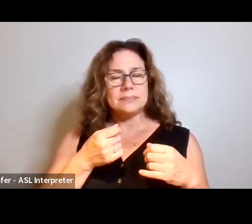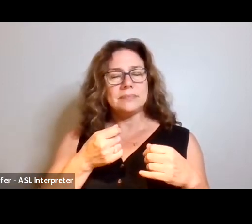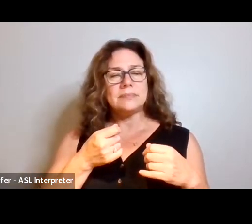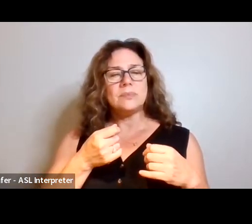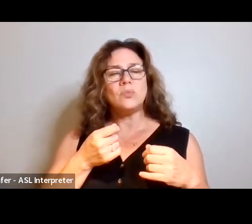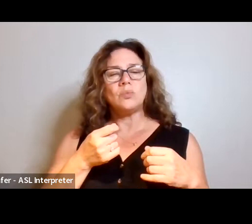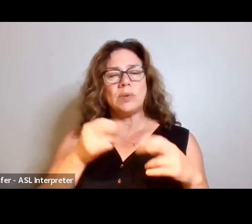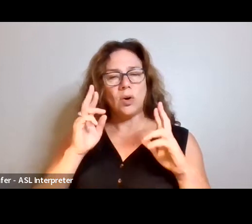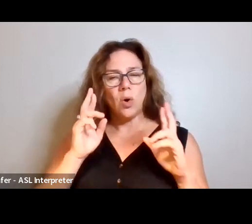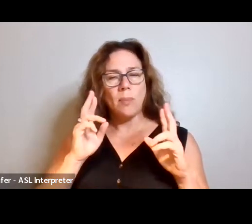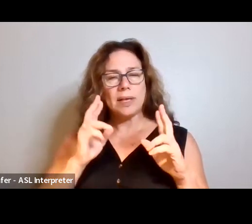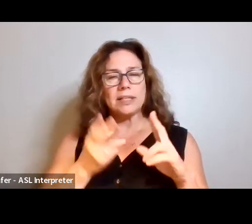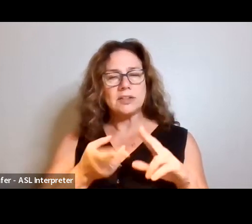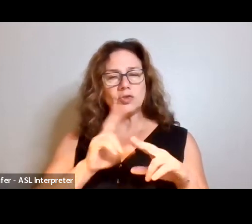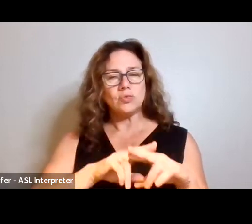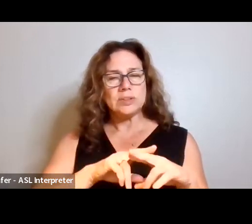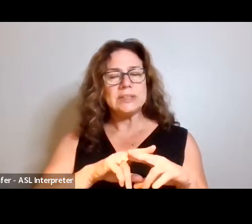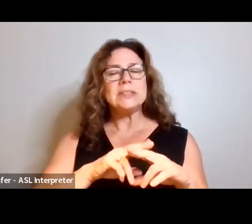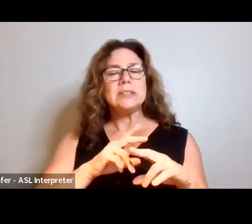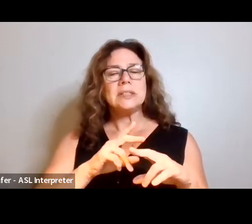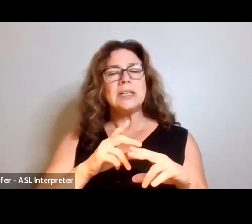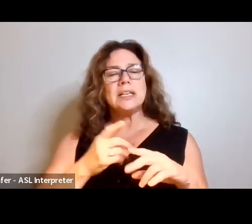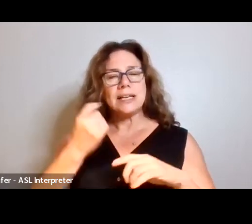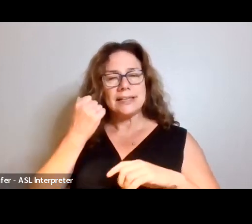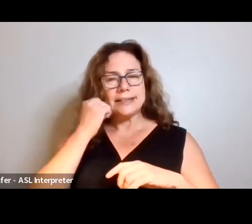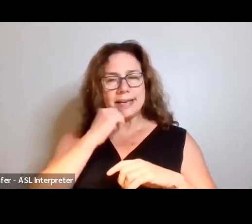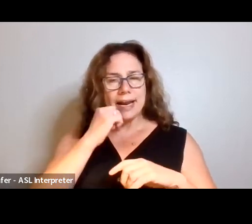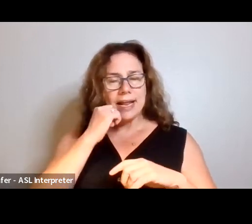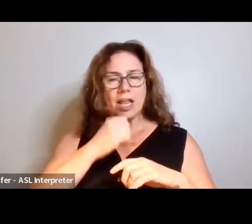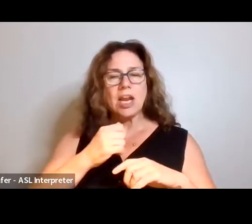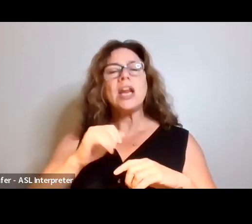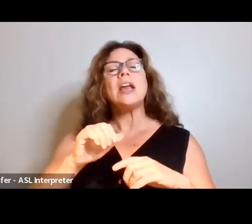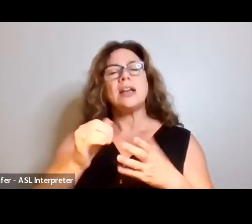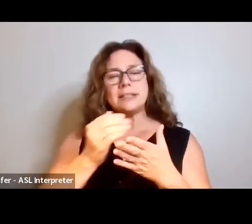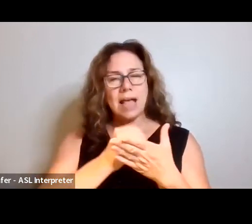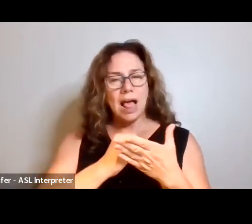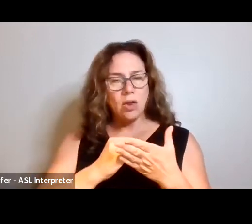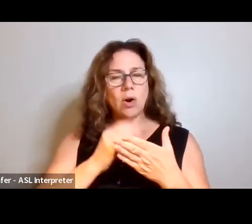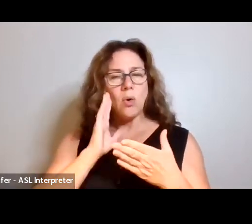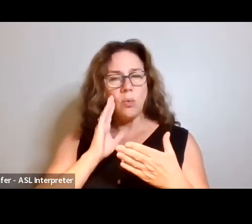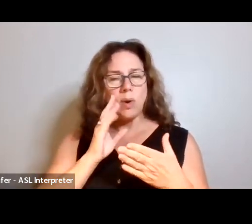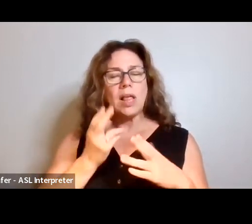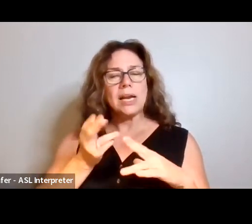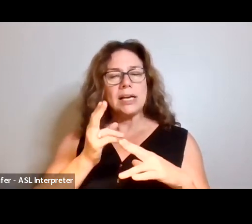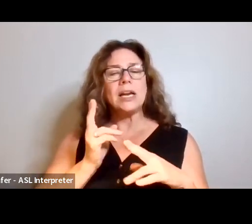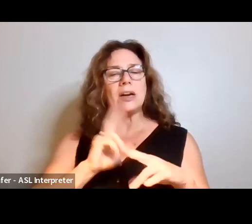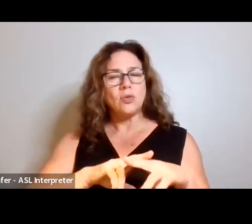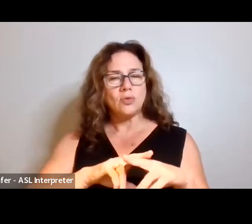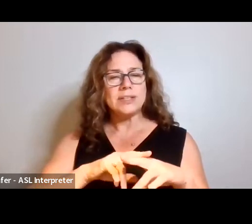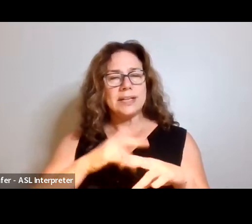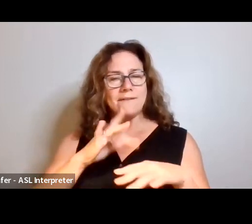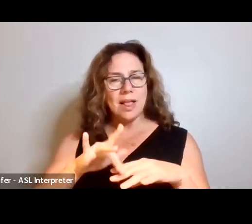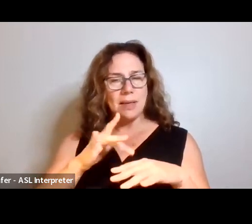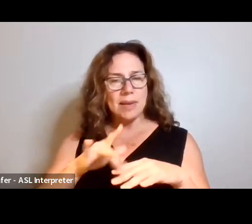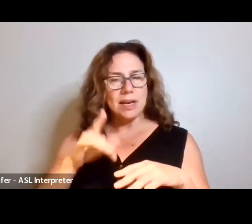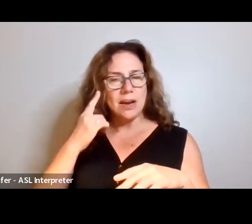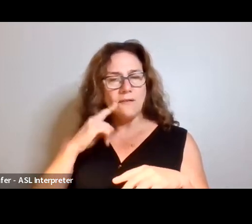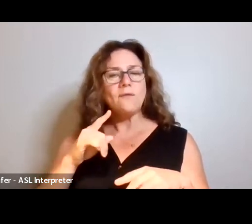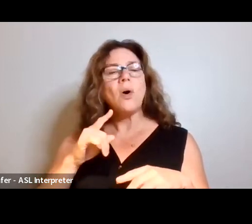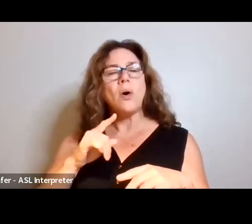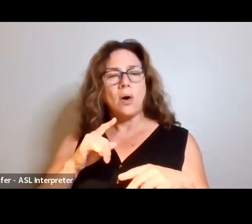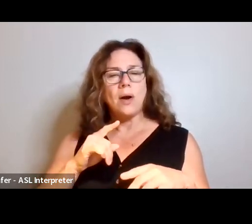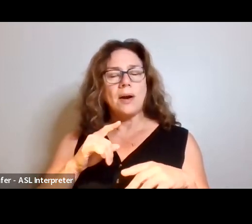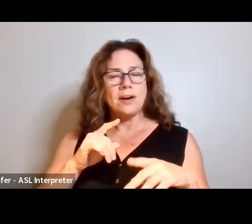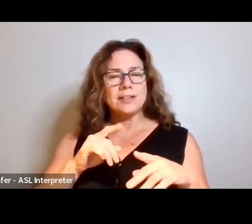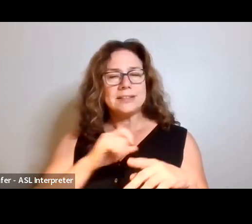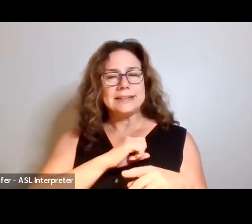this increase in the daily rate will help with recruitment for substitutes for special education programs. Okay. Would you like to